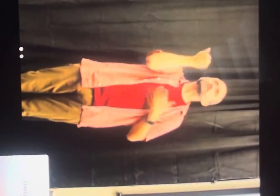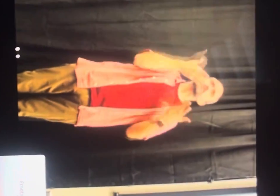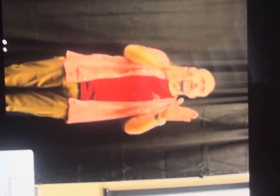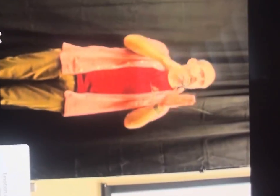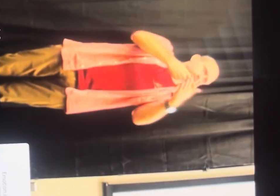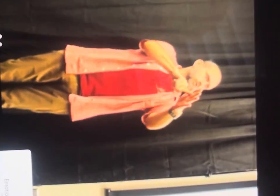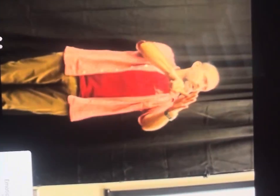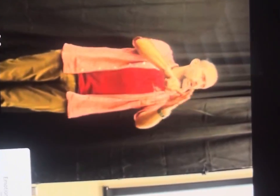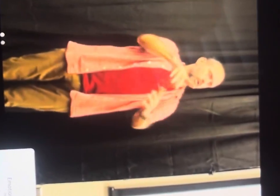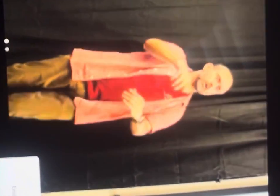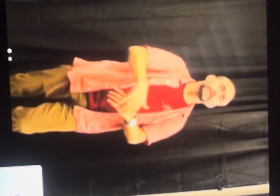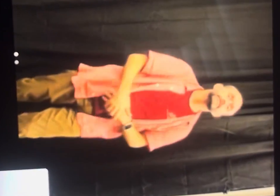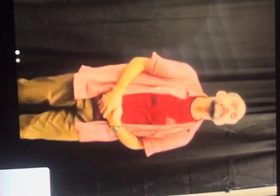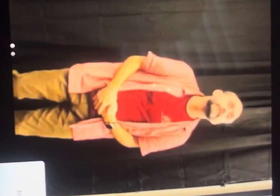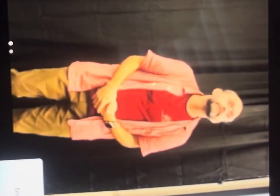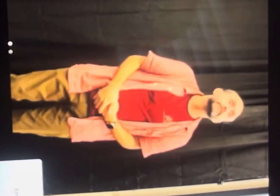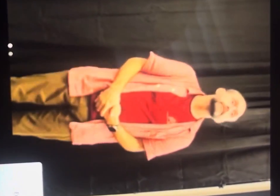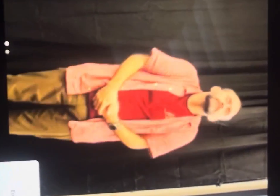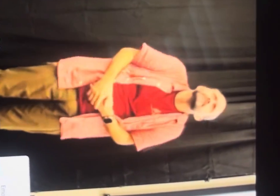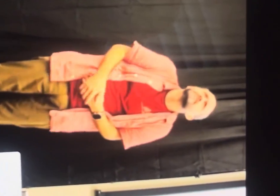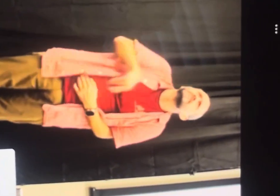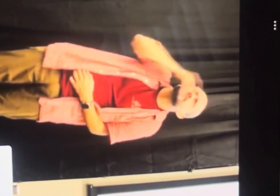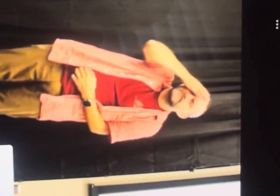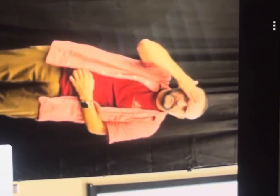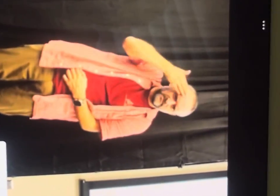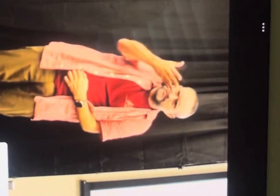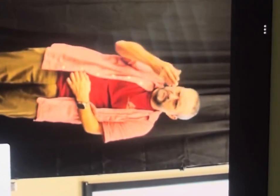something obvious that you guys want to start with.